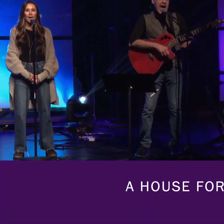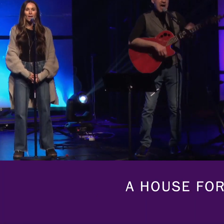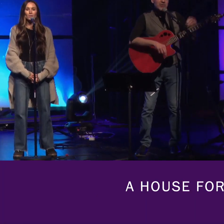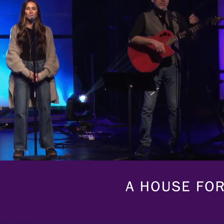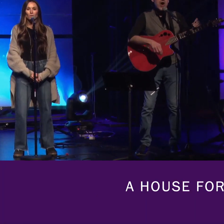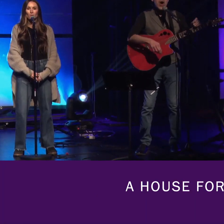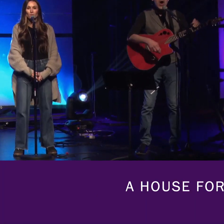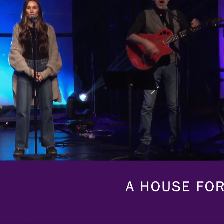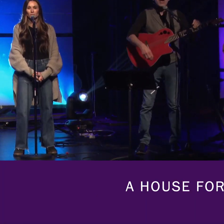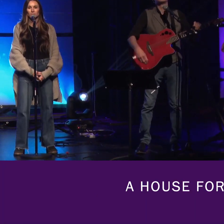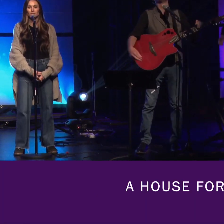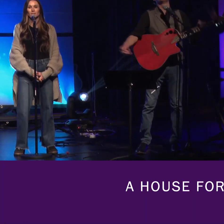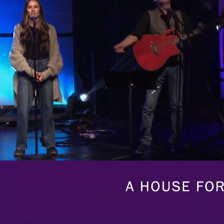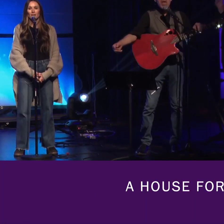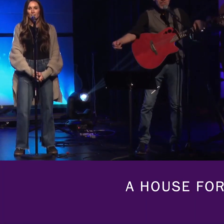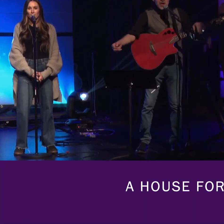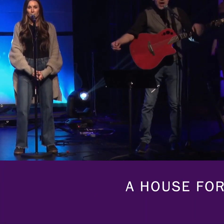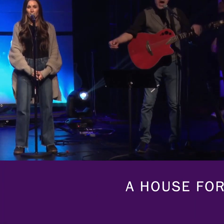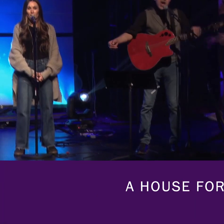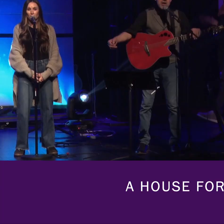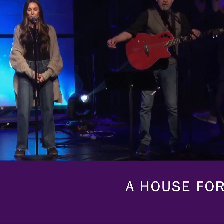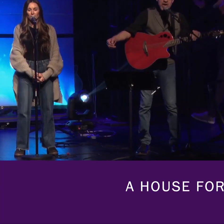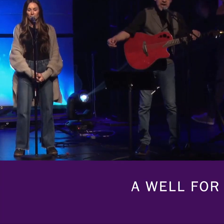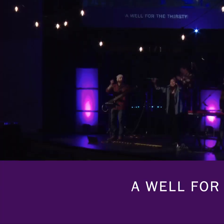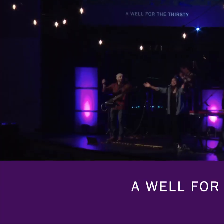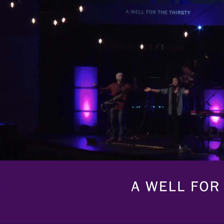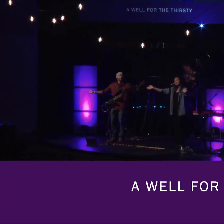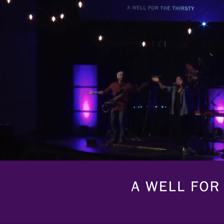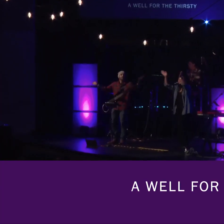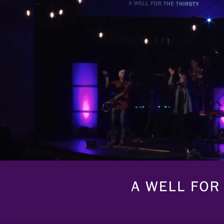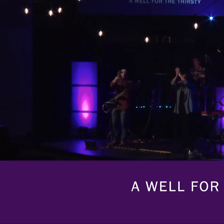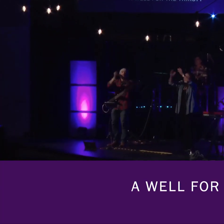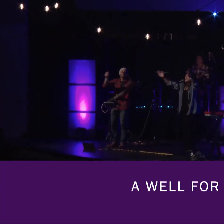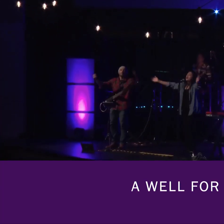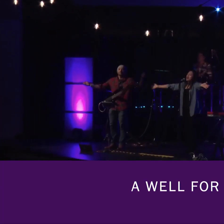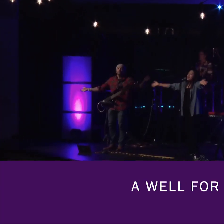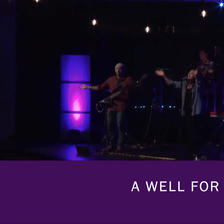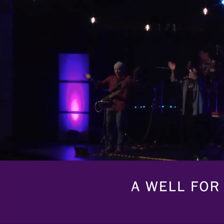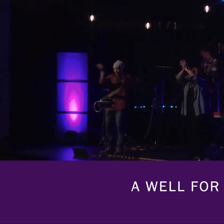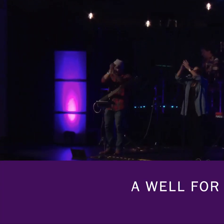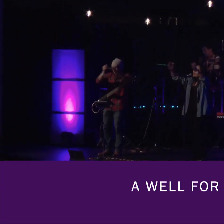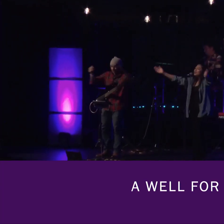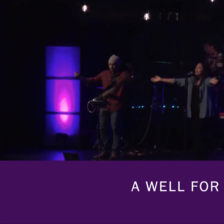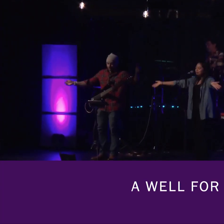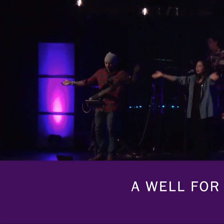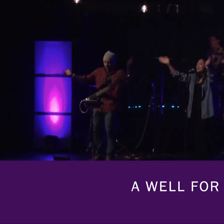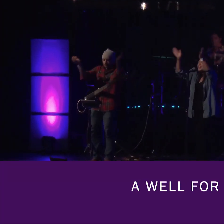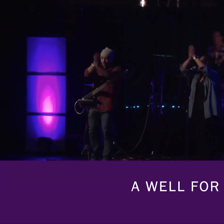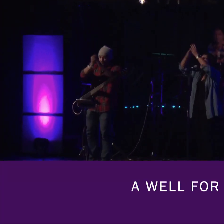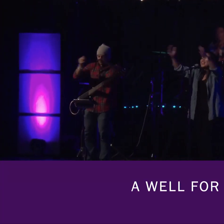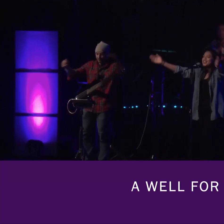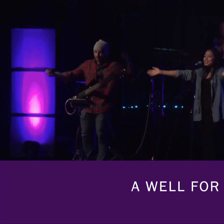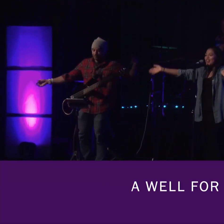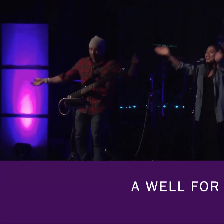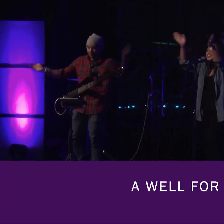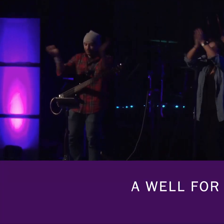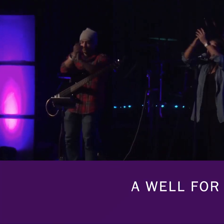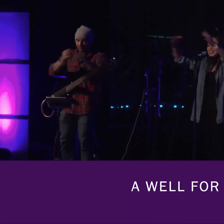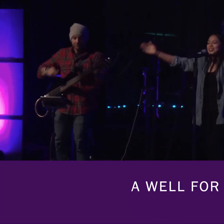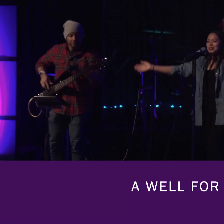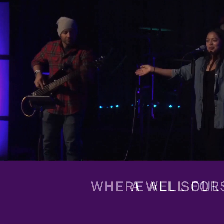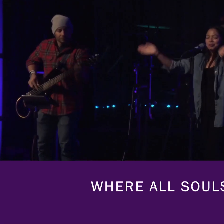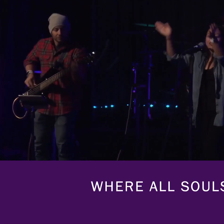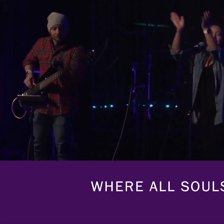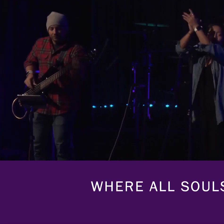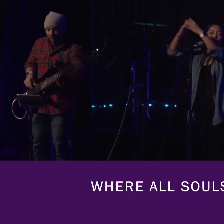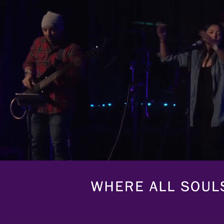a house for the hungry, a well for the